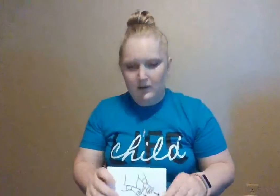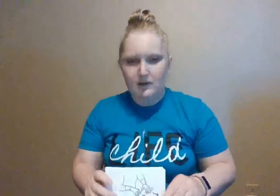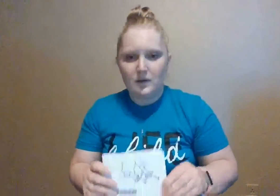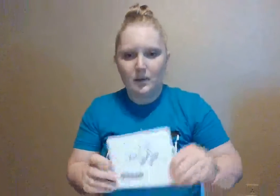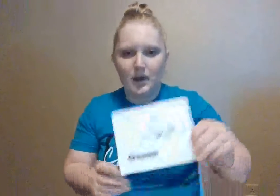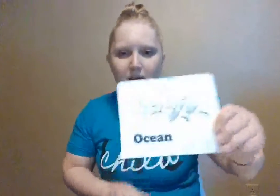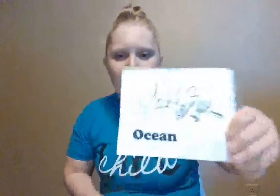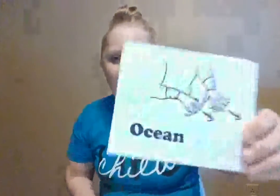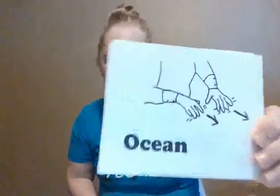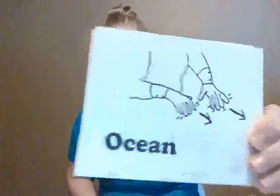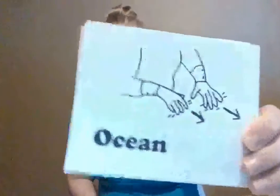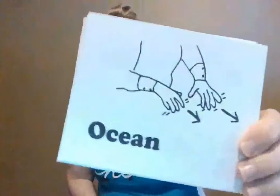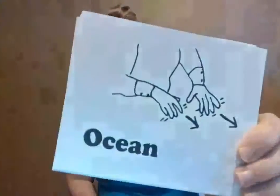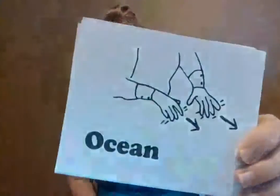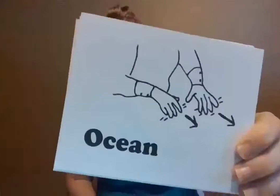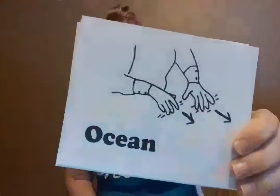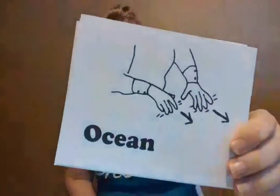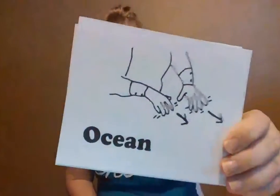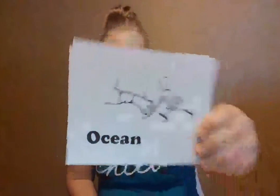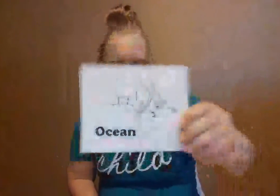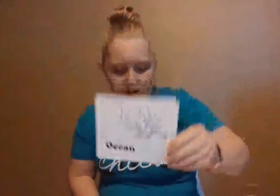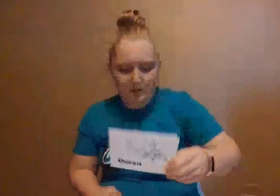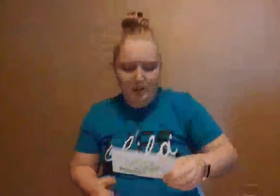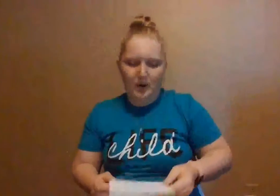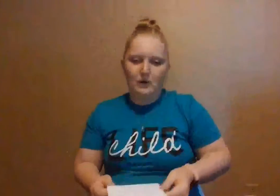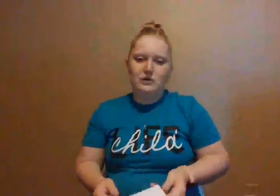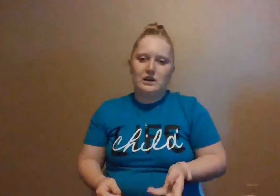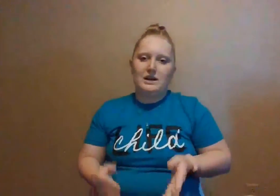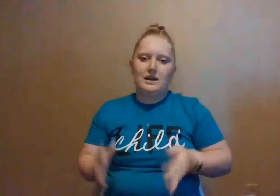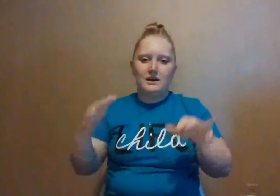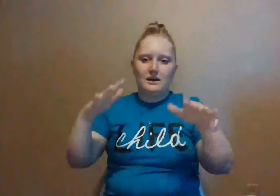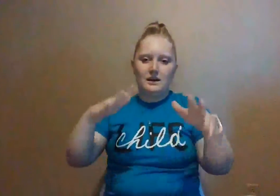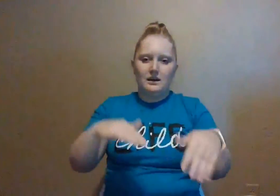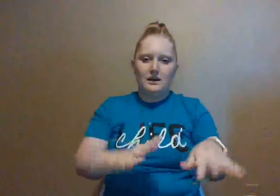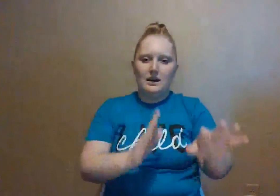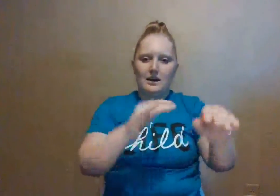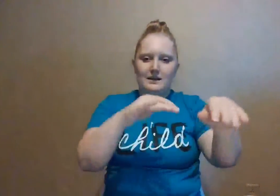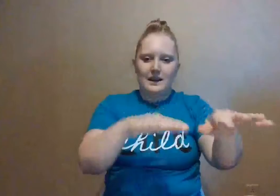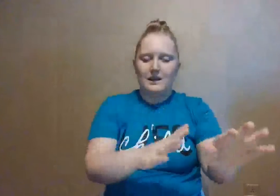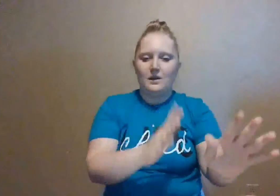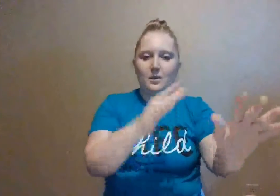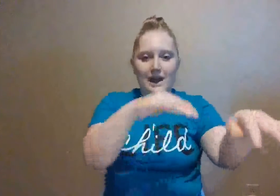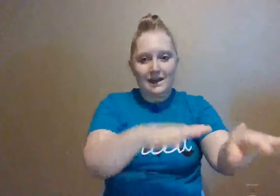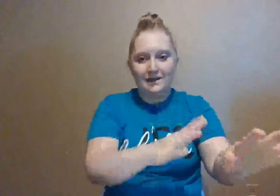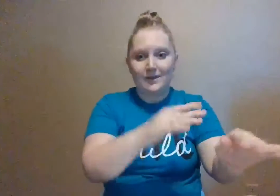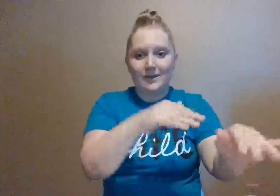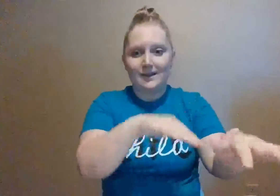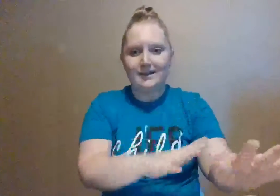So we already kind of know this one because we learned it earlier, but ocean is like the waves.